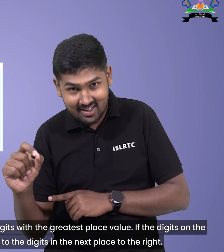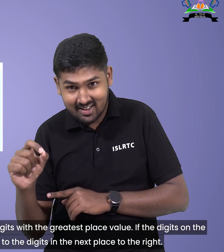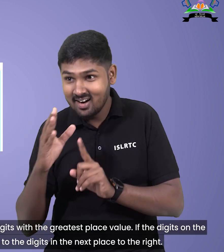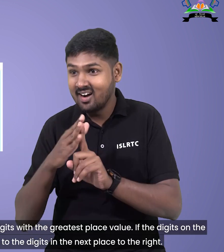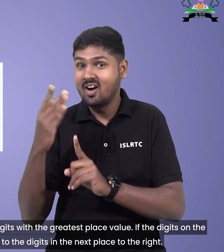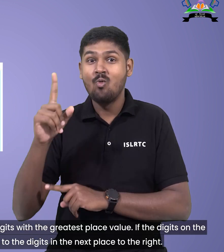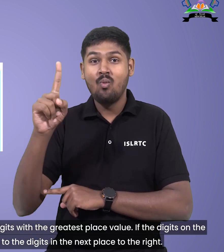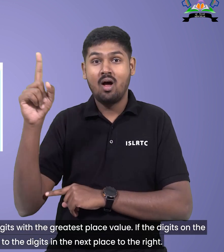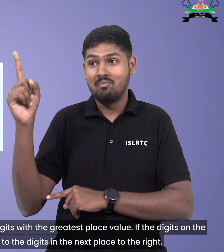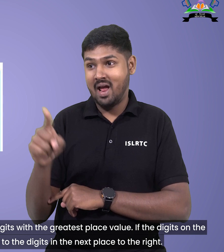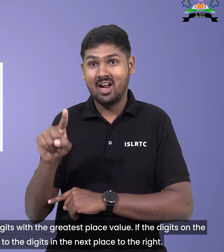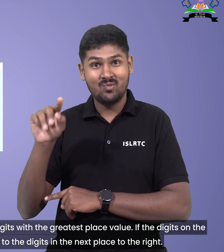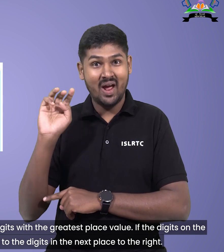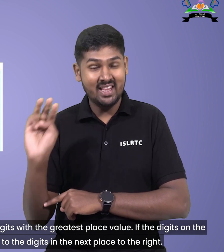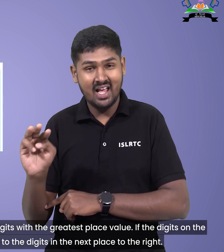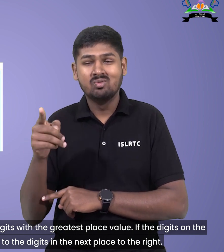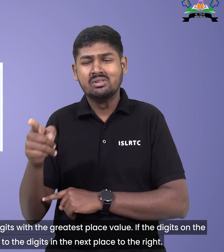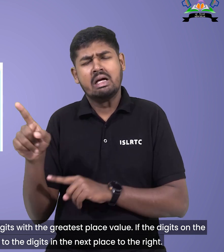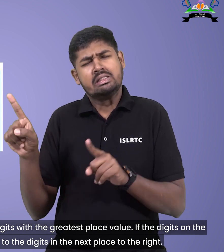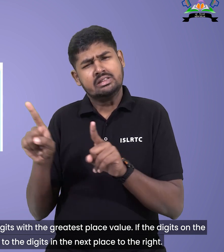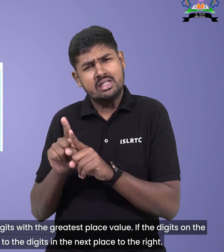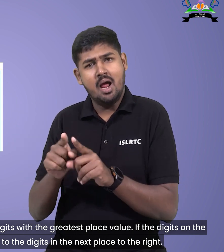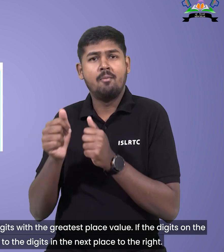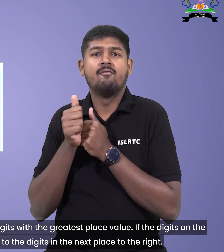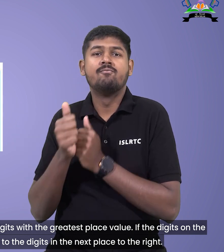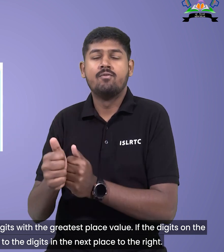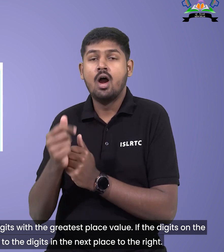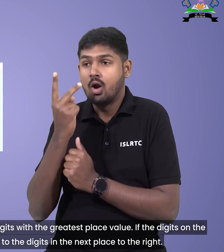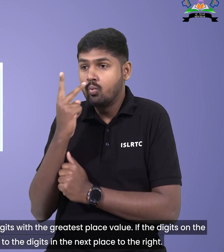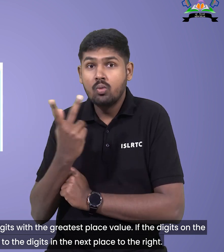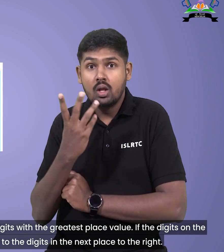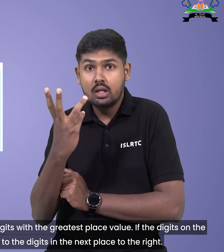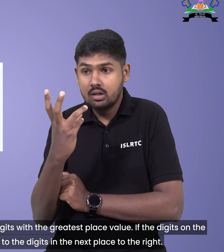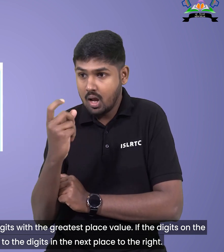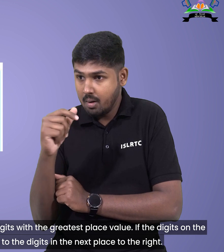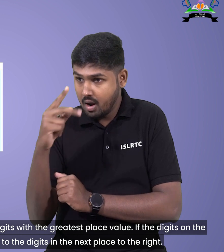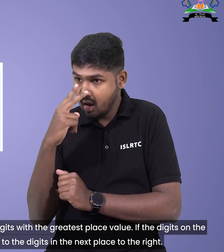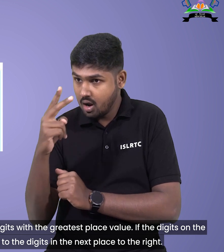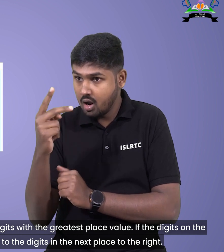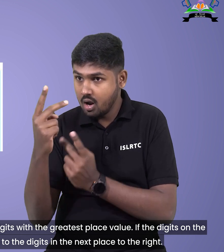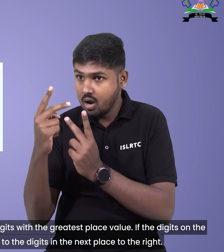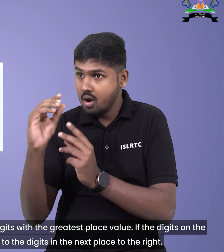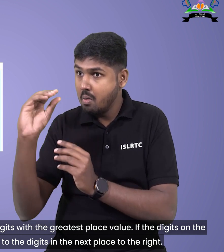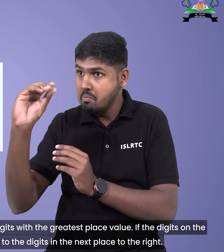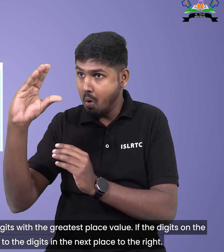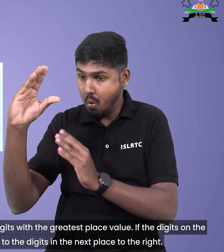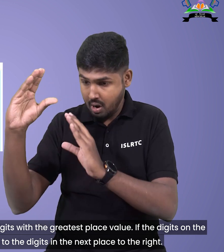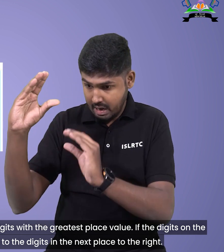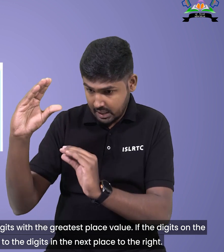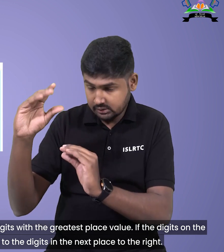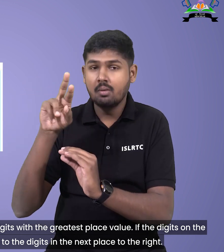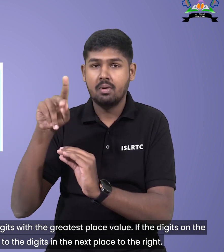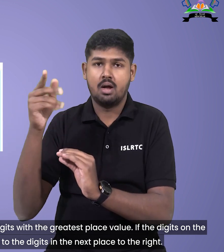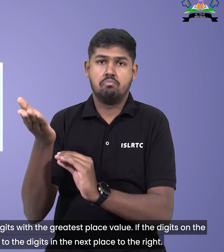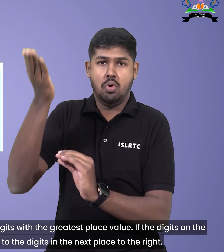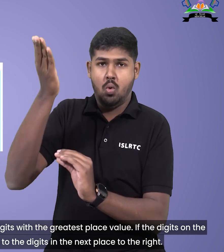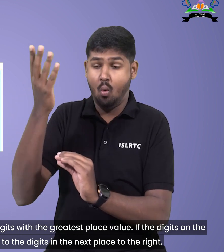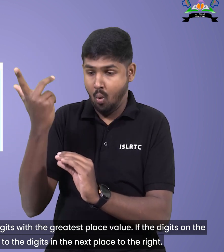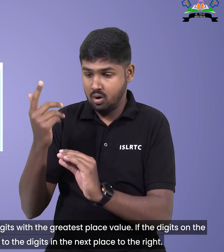Like comparing whole numbers, we start comparing the digits with the greatest place value. If the digits on the